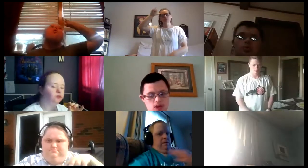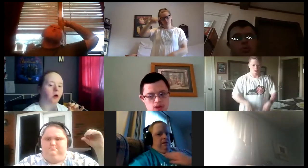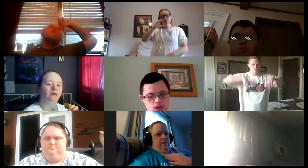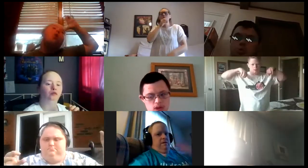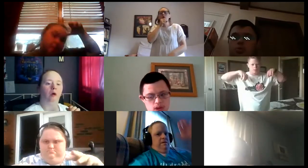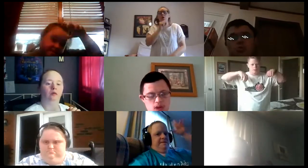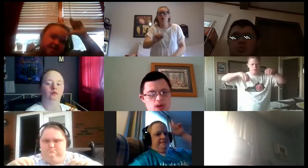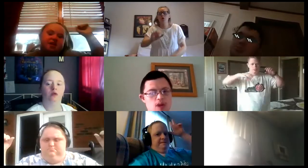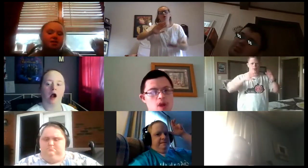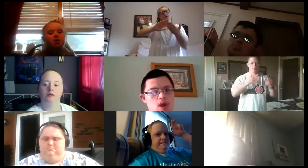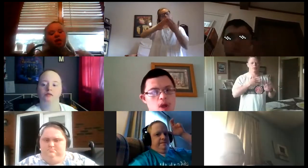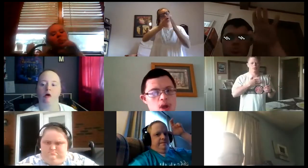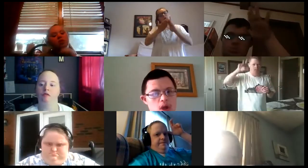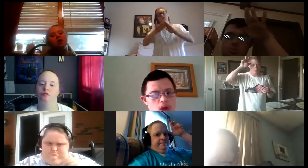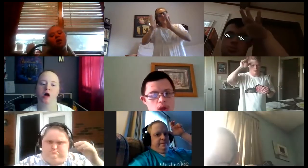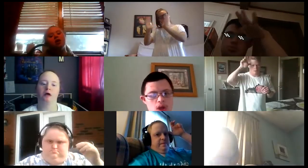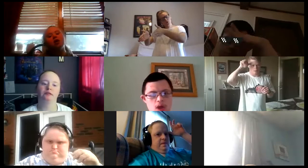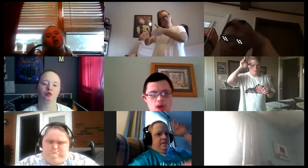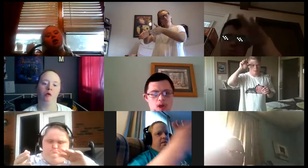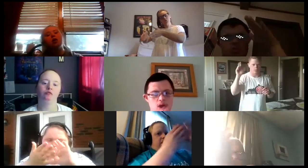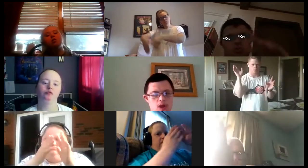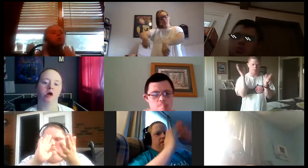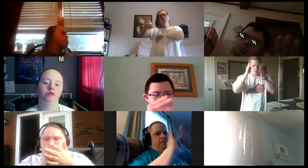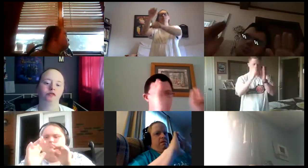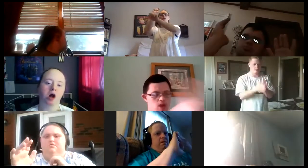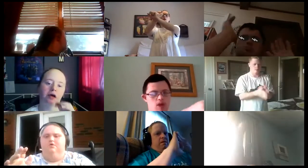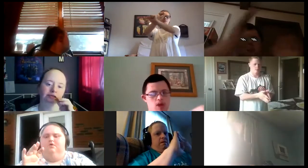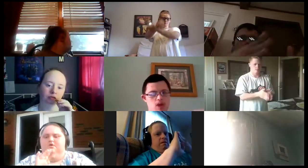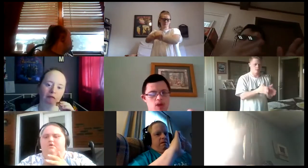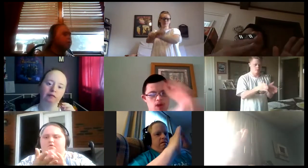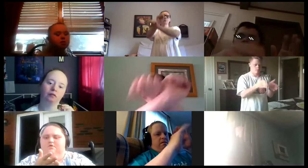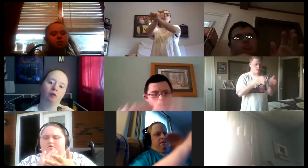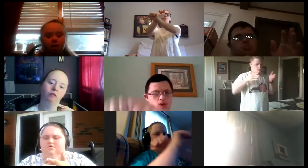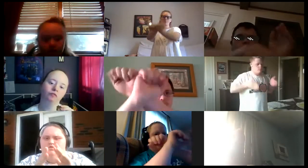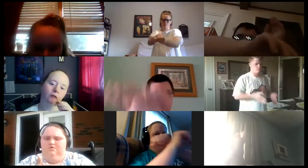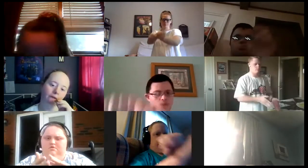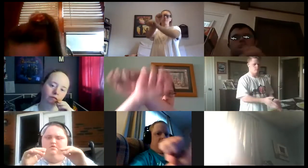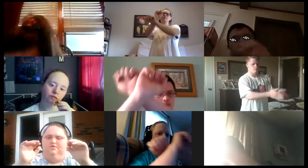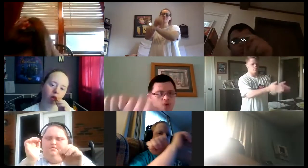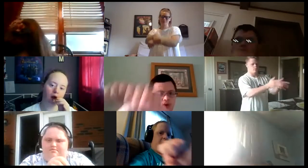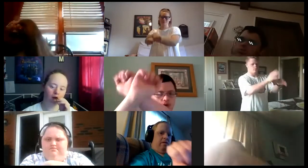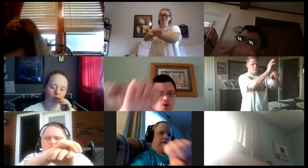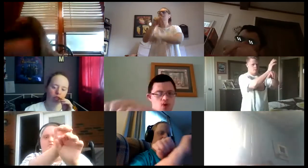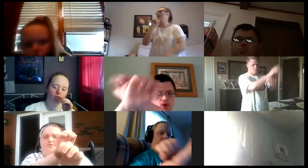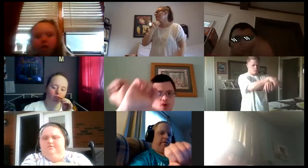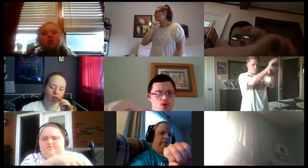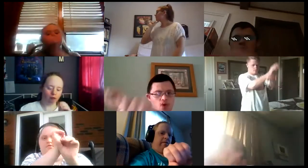I'm going to ride